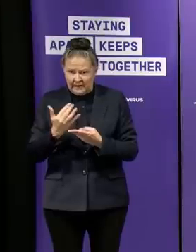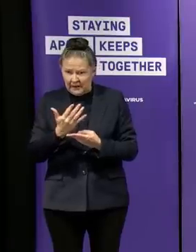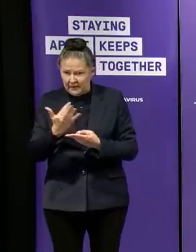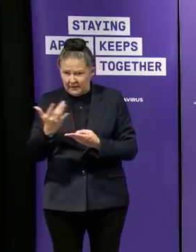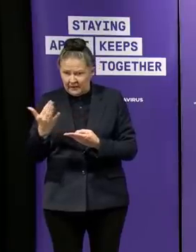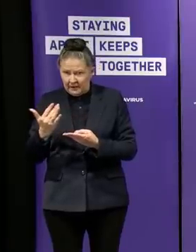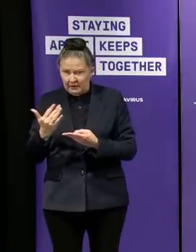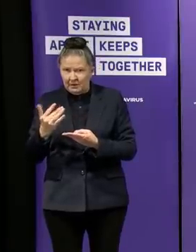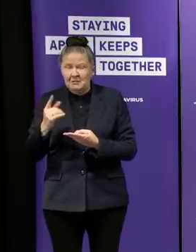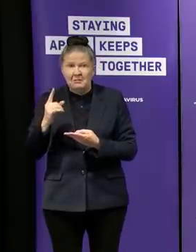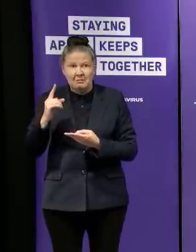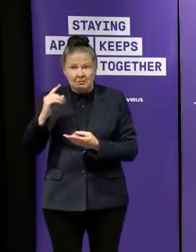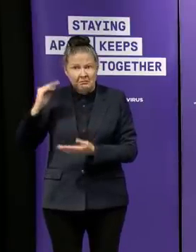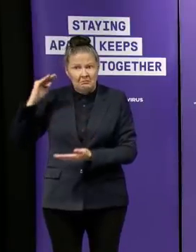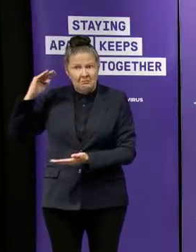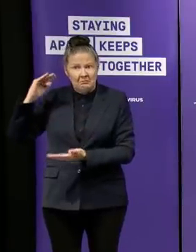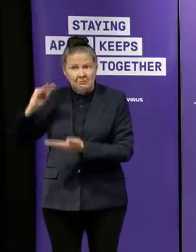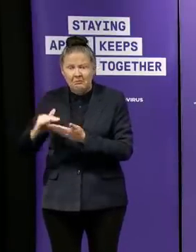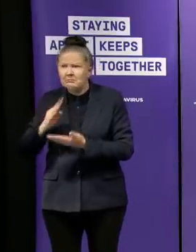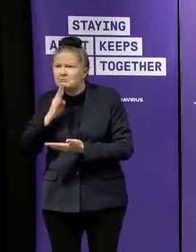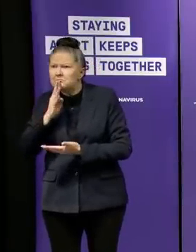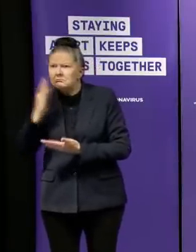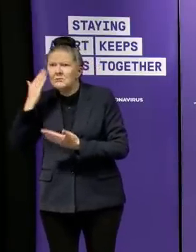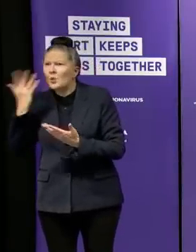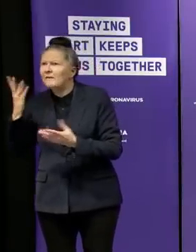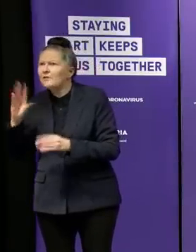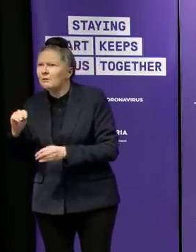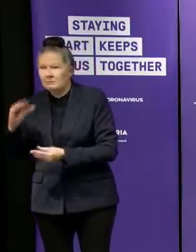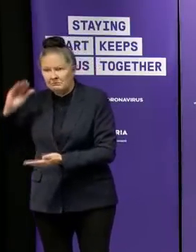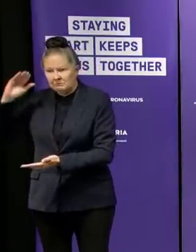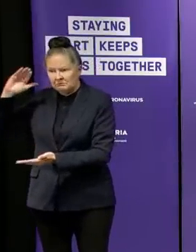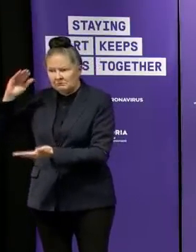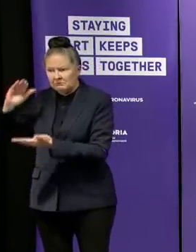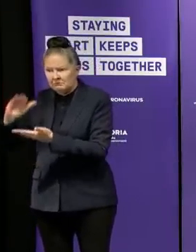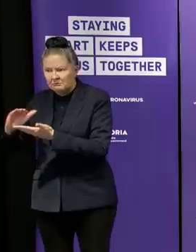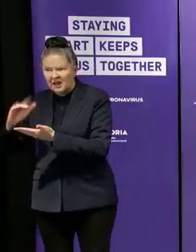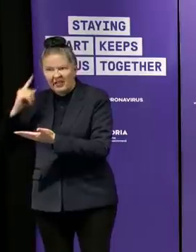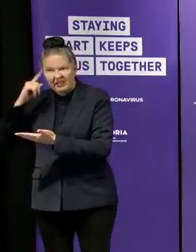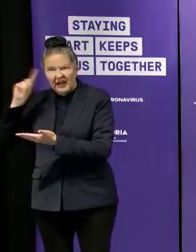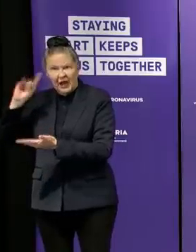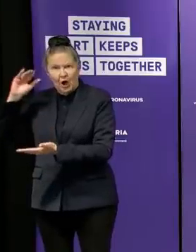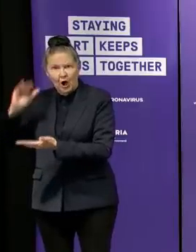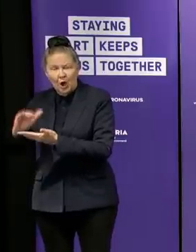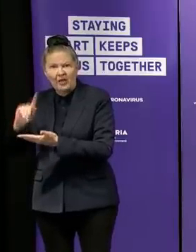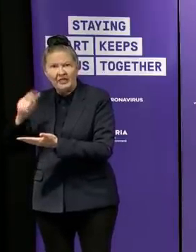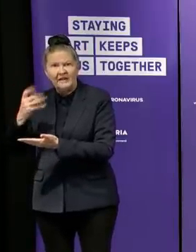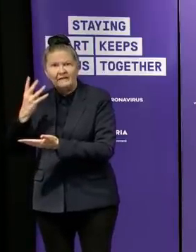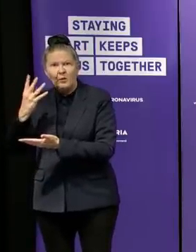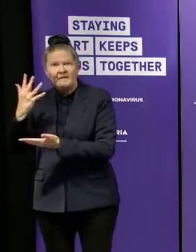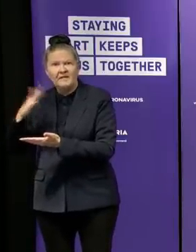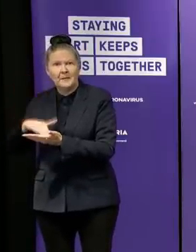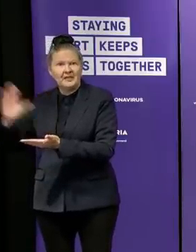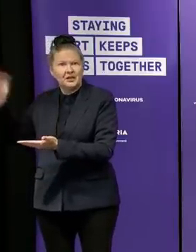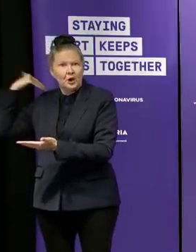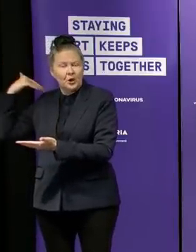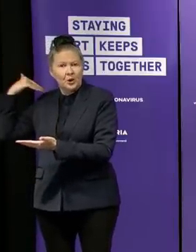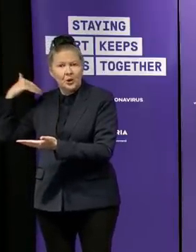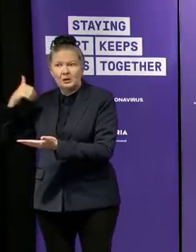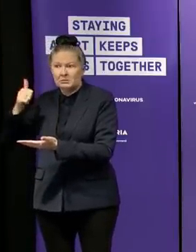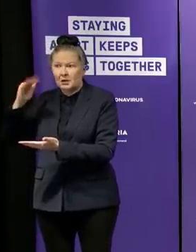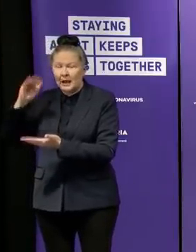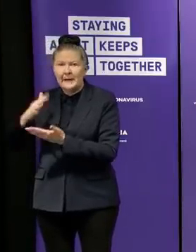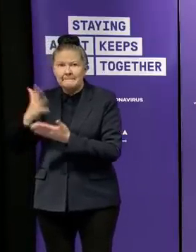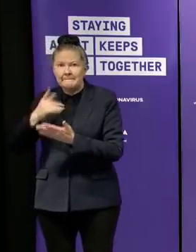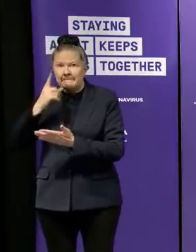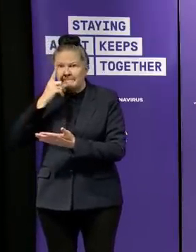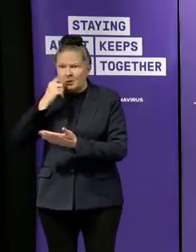lower mystery cases than we've had pretty much at any period in the last 3, 4, 5 months. We've got every chance of keeping it out of those